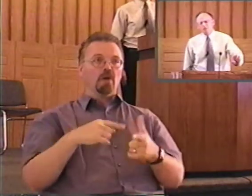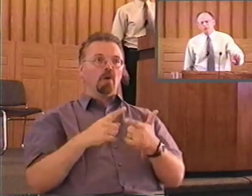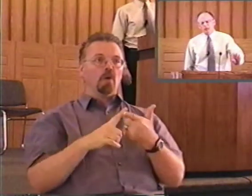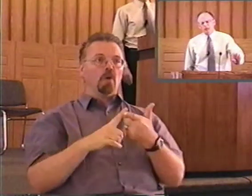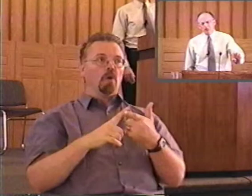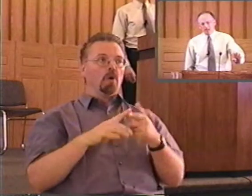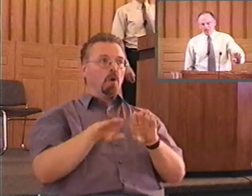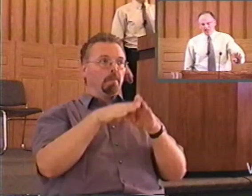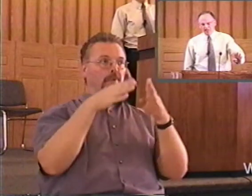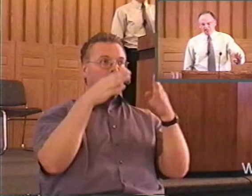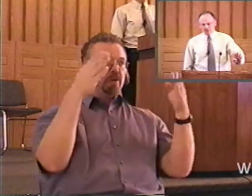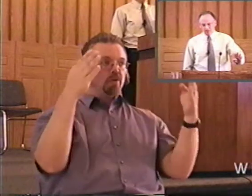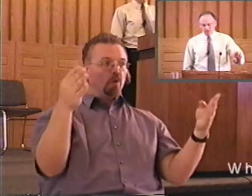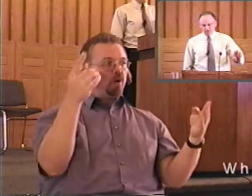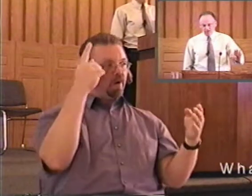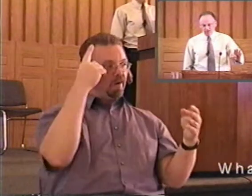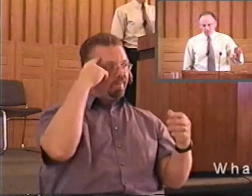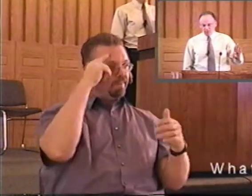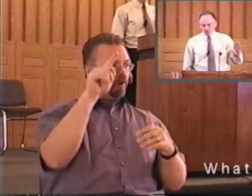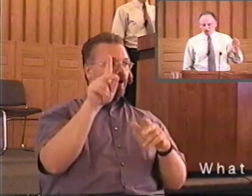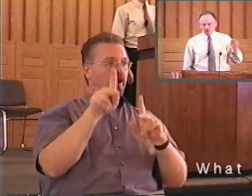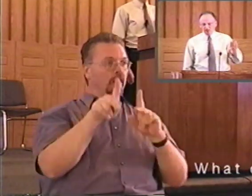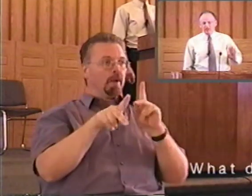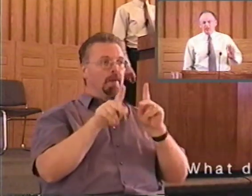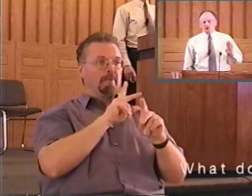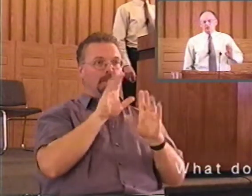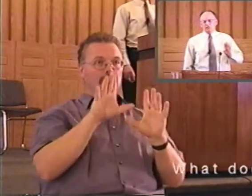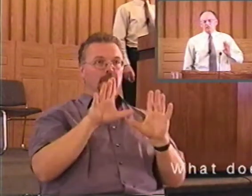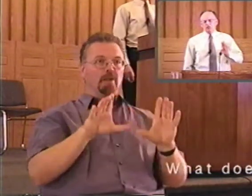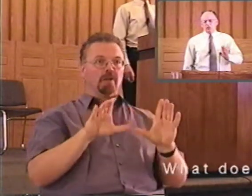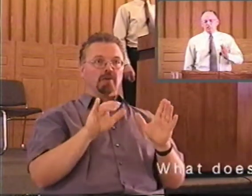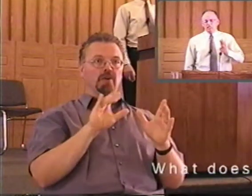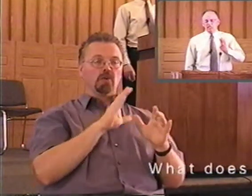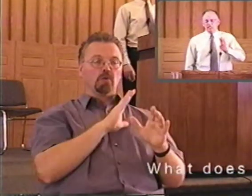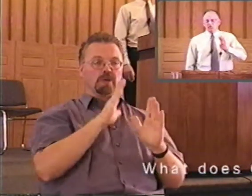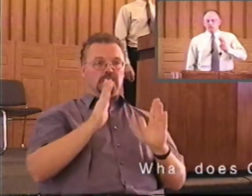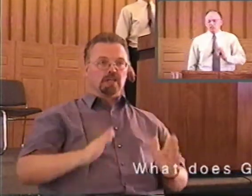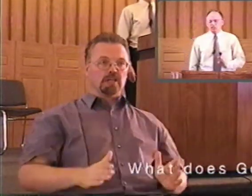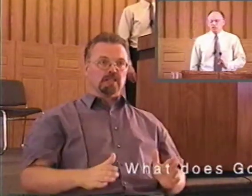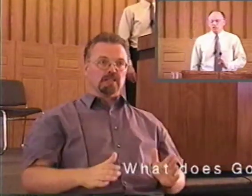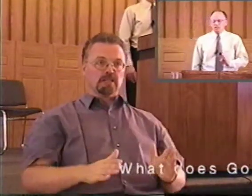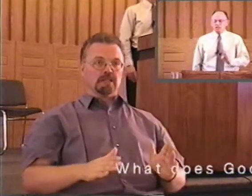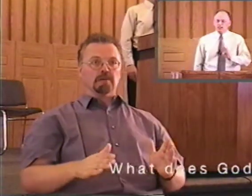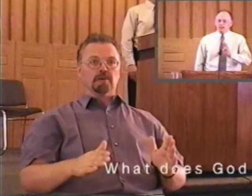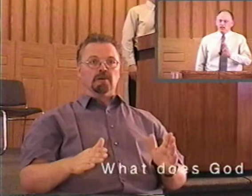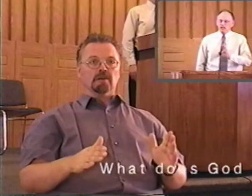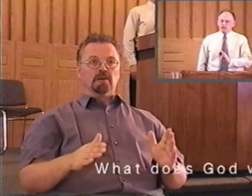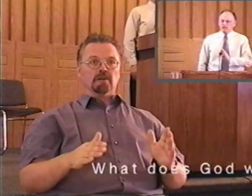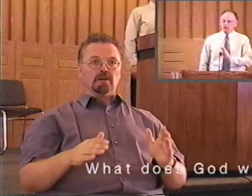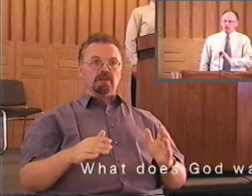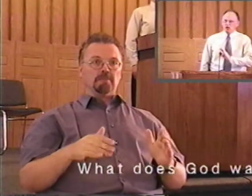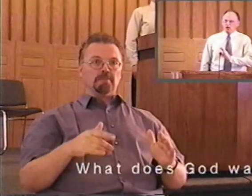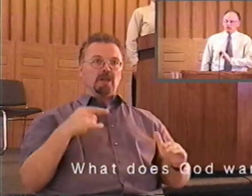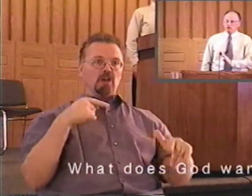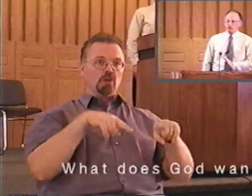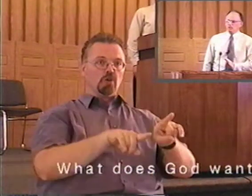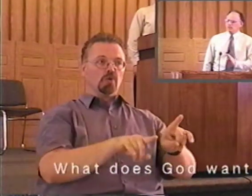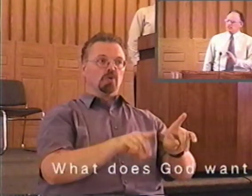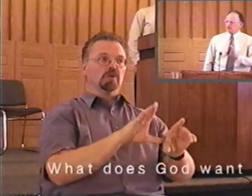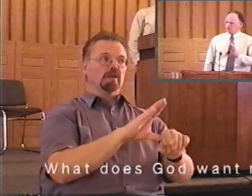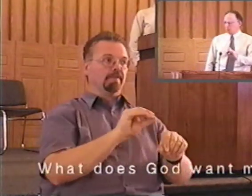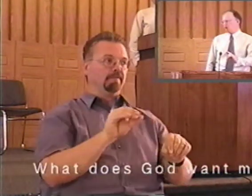hate crimes, as the man who has led this country consistently in